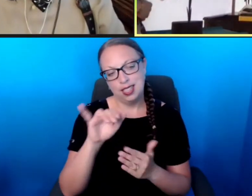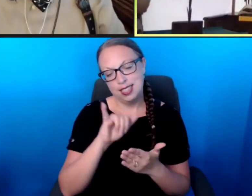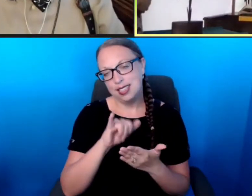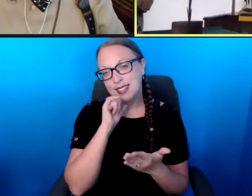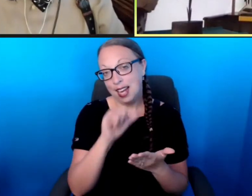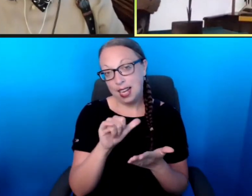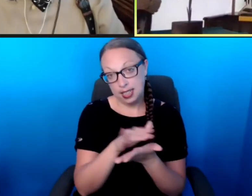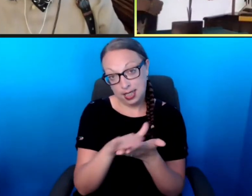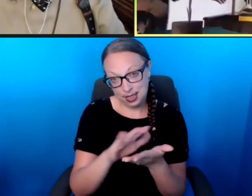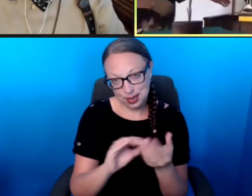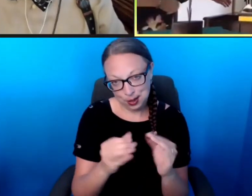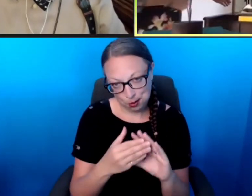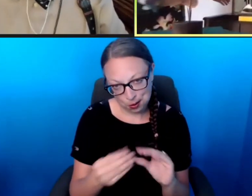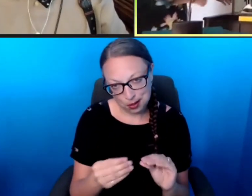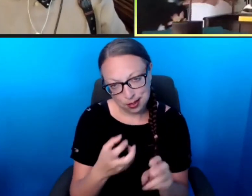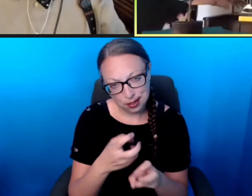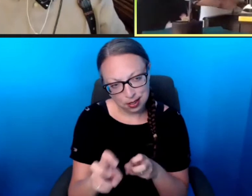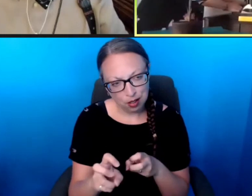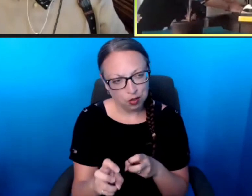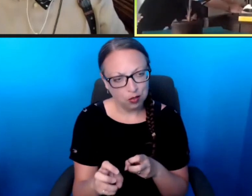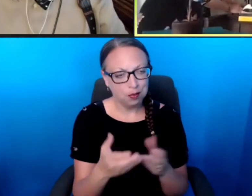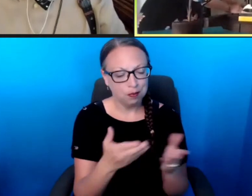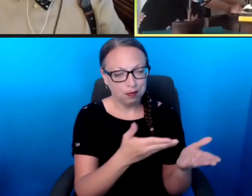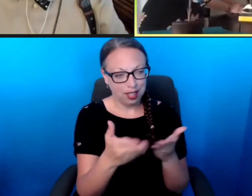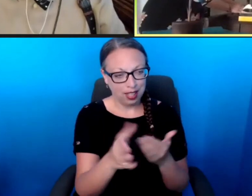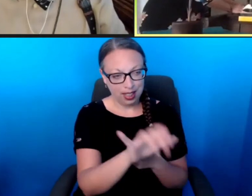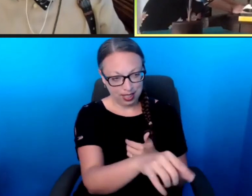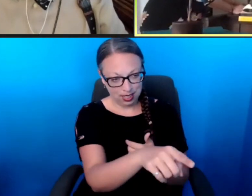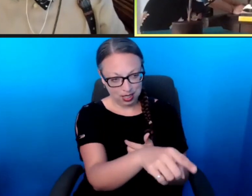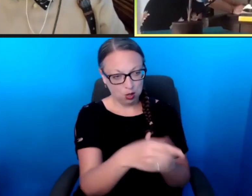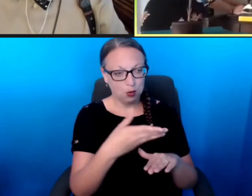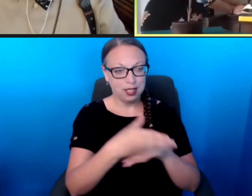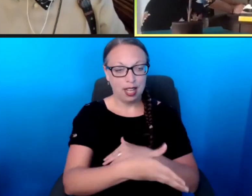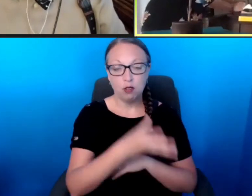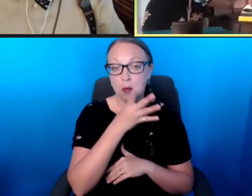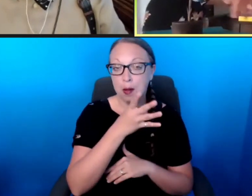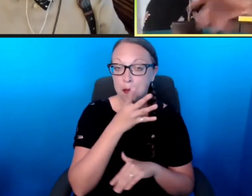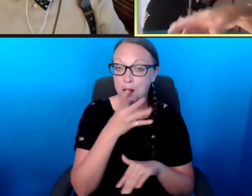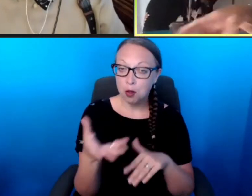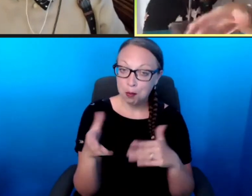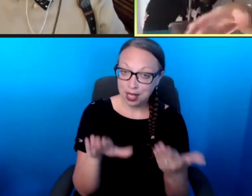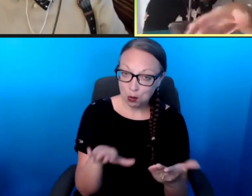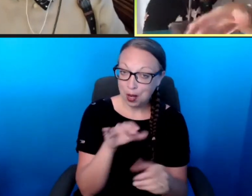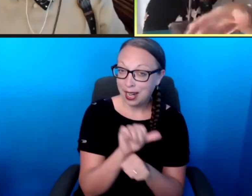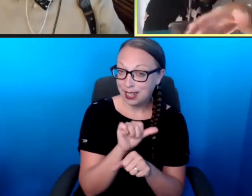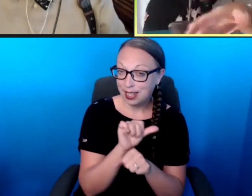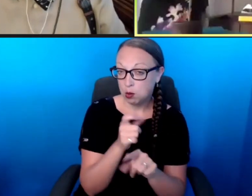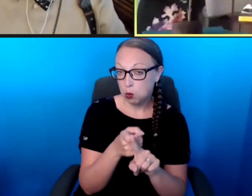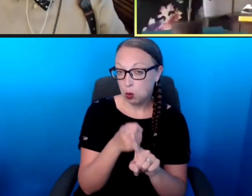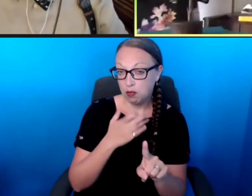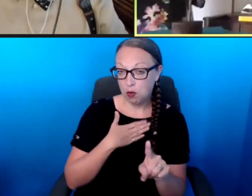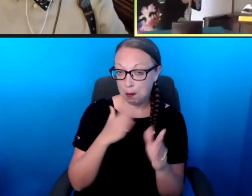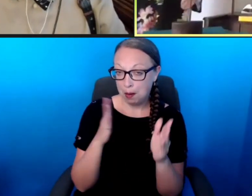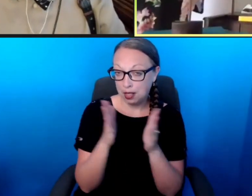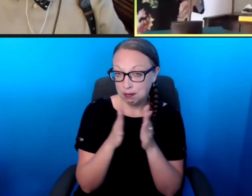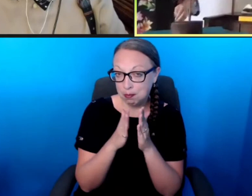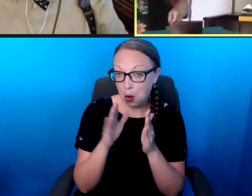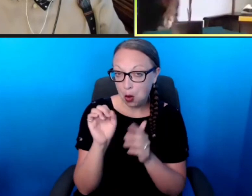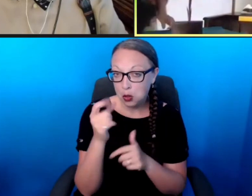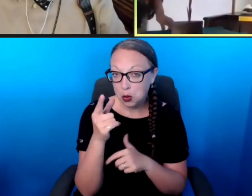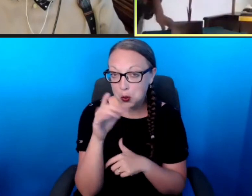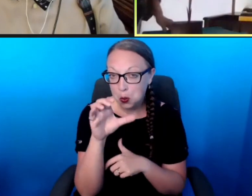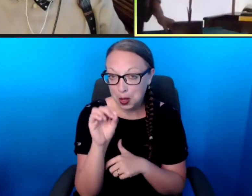But this piece here was after my mother passed away, and I'm working out of my little studios that were about as big